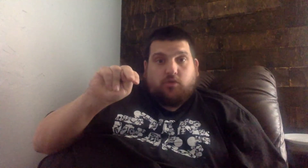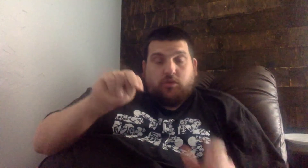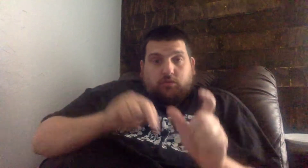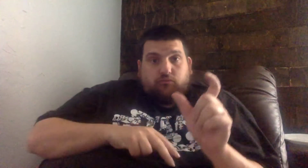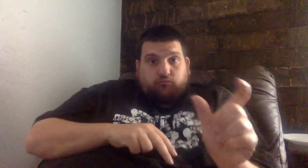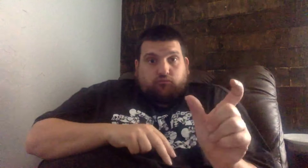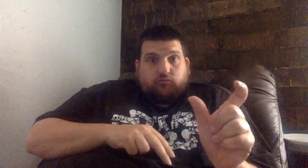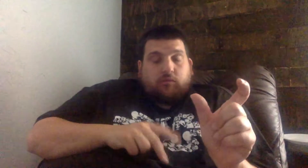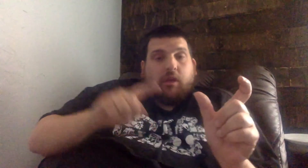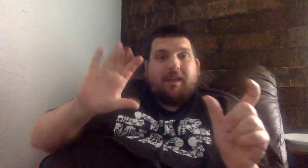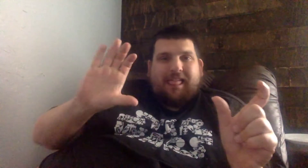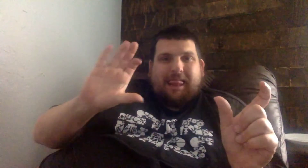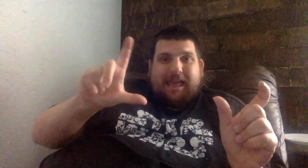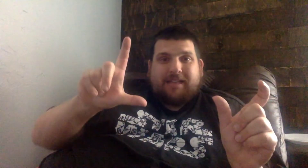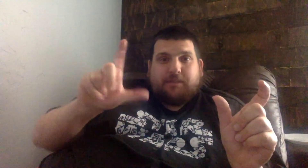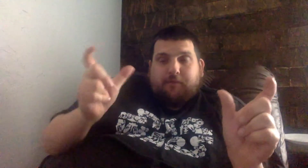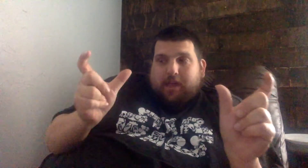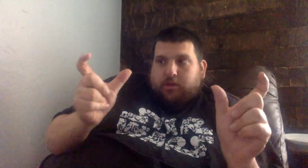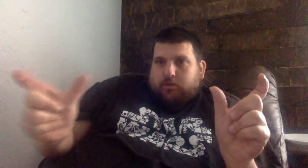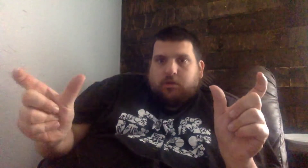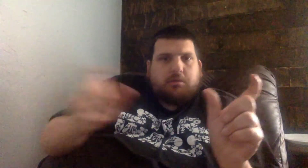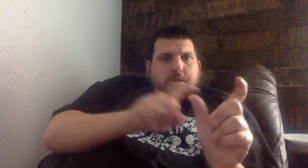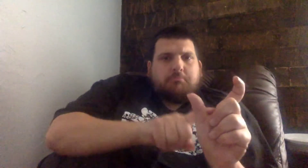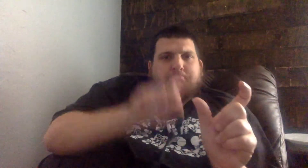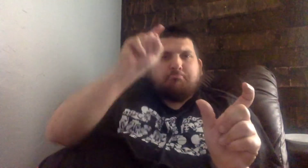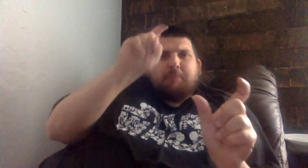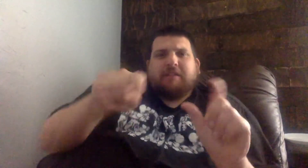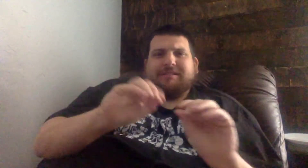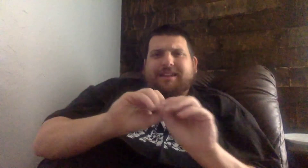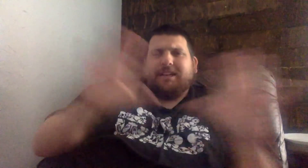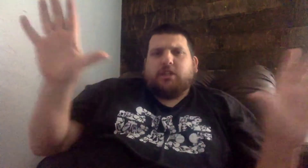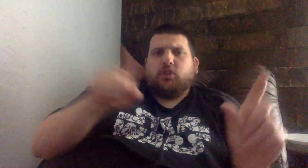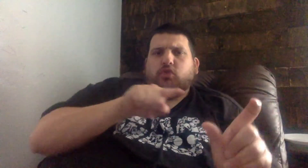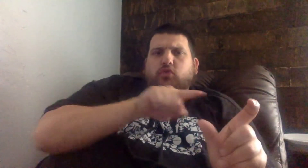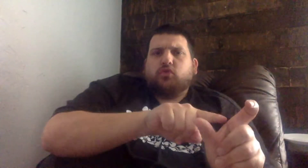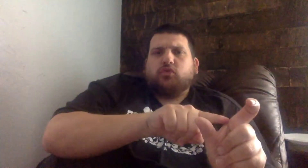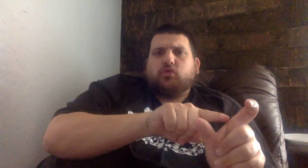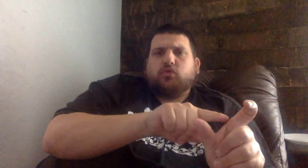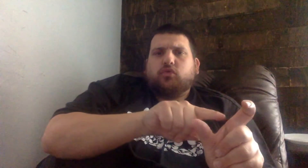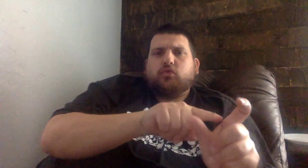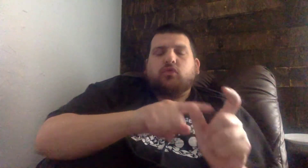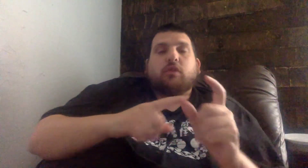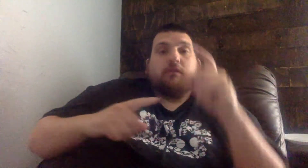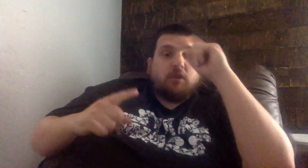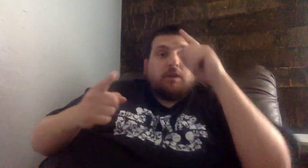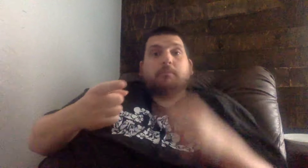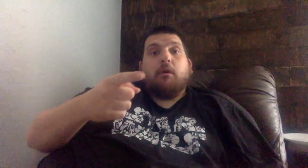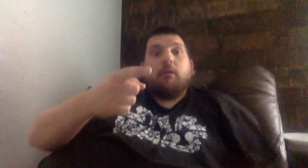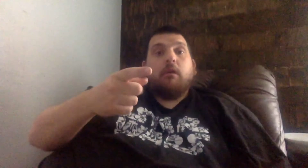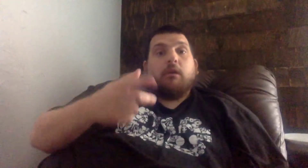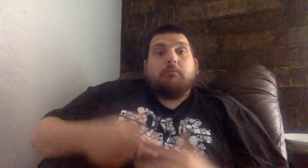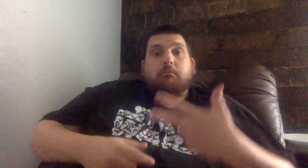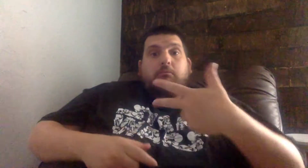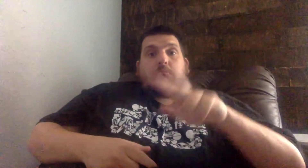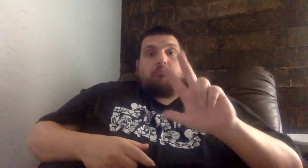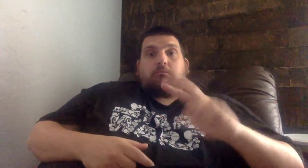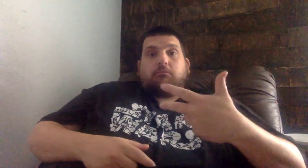Now, a word about nouns and classifiers. The noun must be clarified